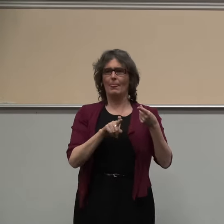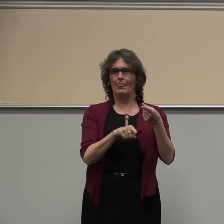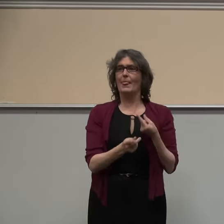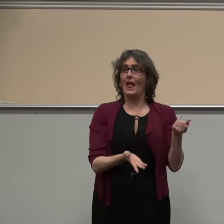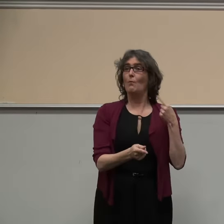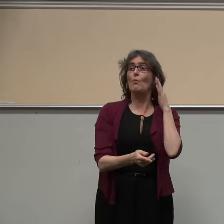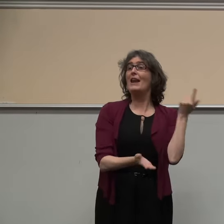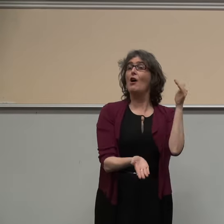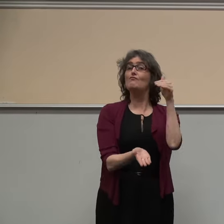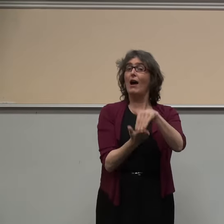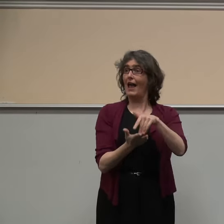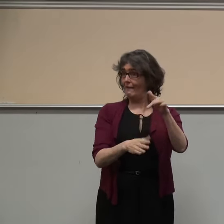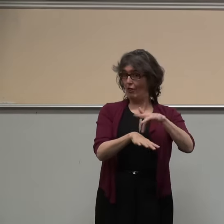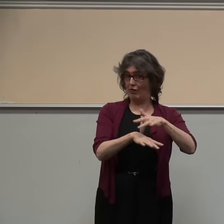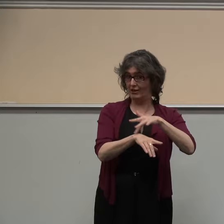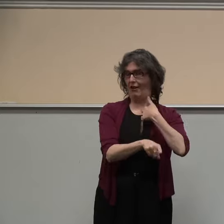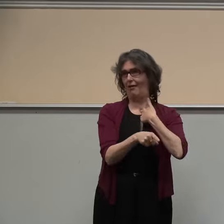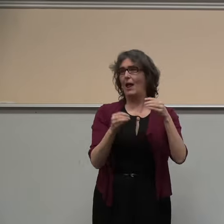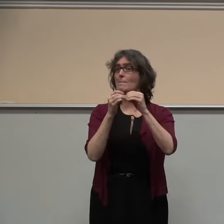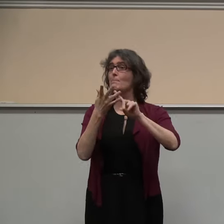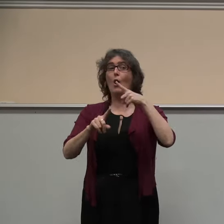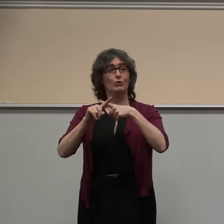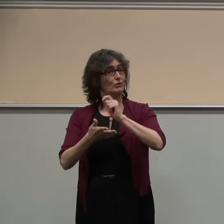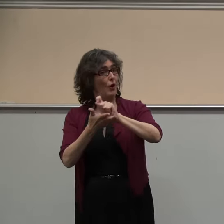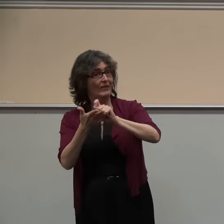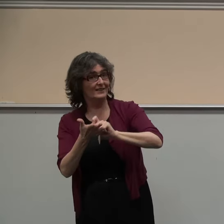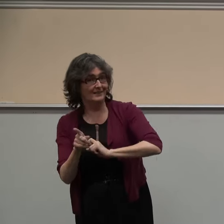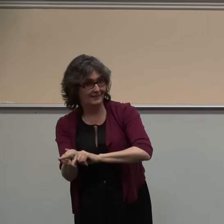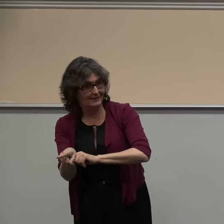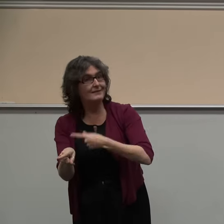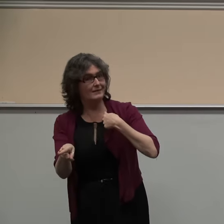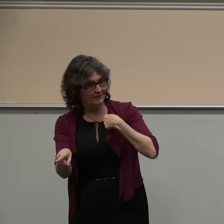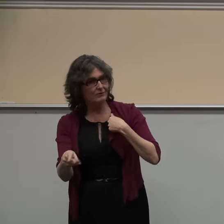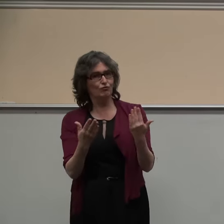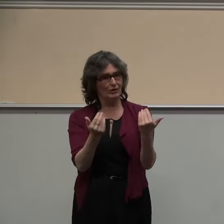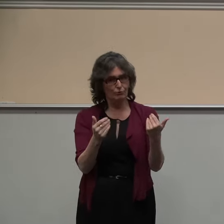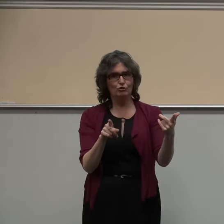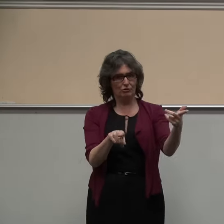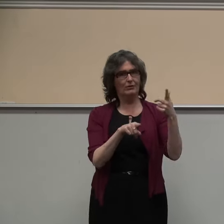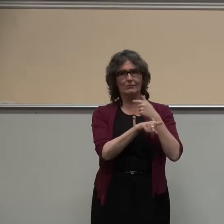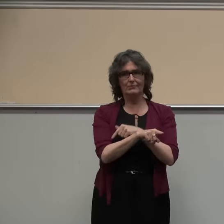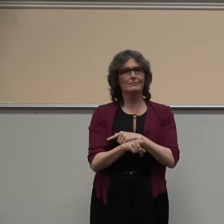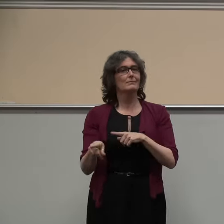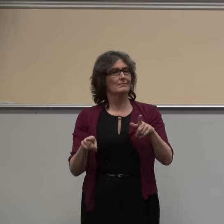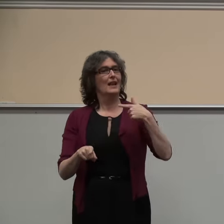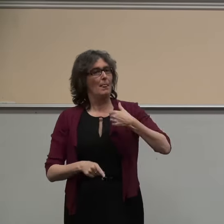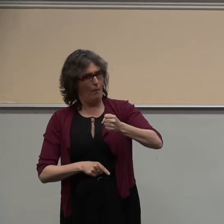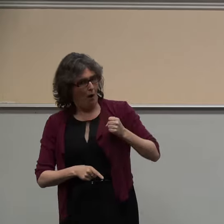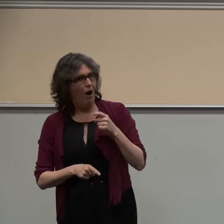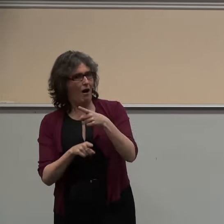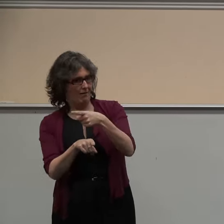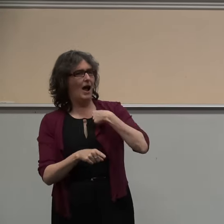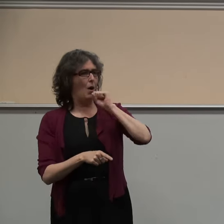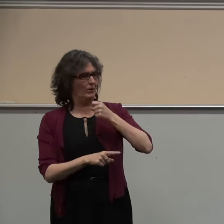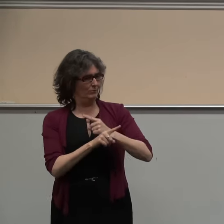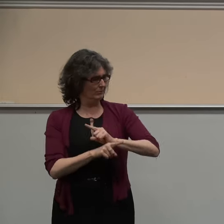I'll come back to that in a little while. But to go to the headline result straight away, I think this is the only quote